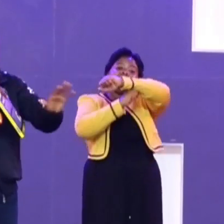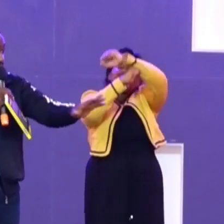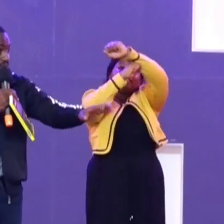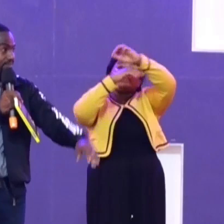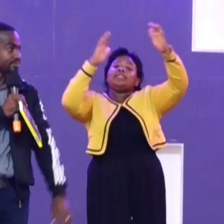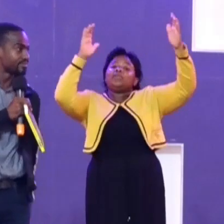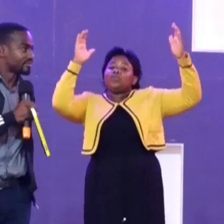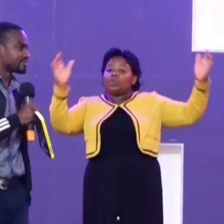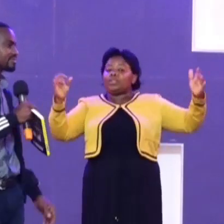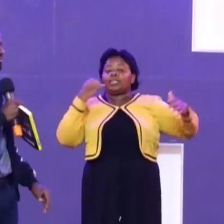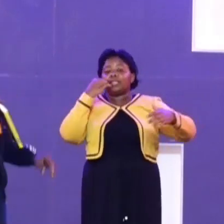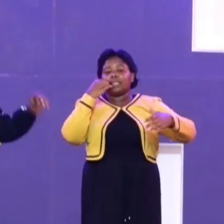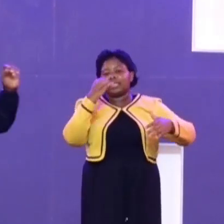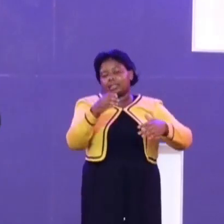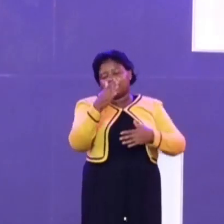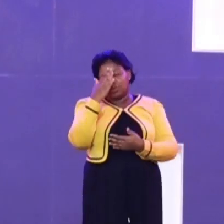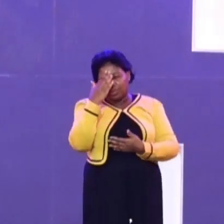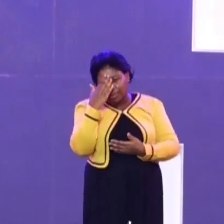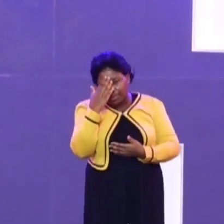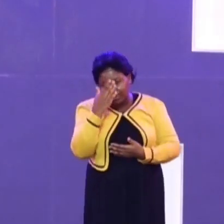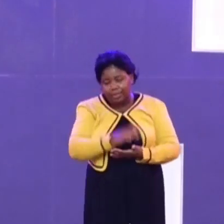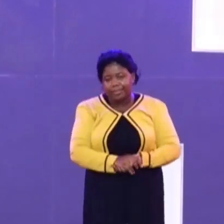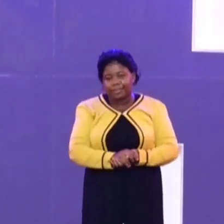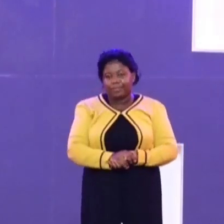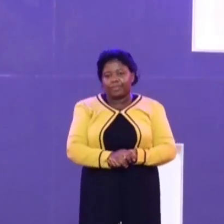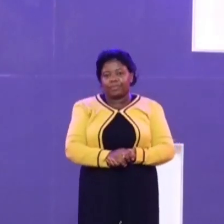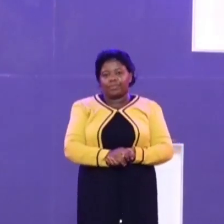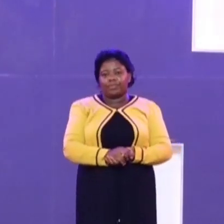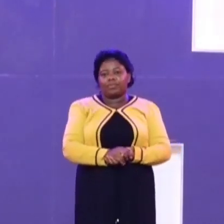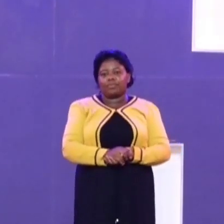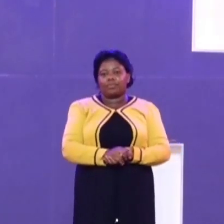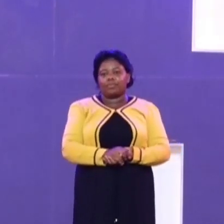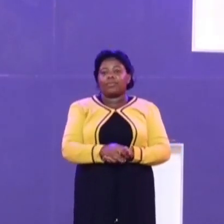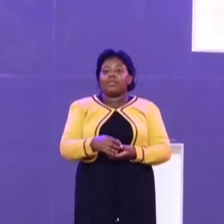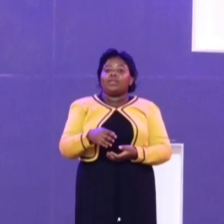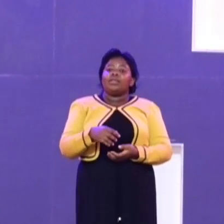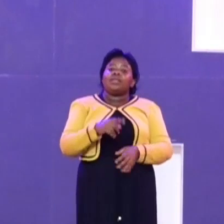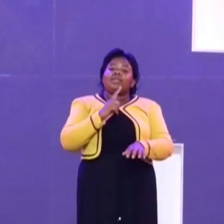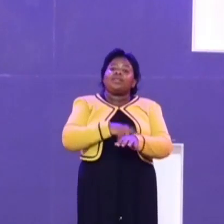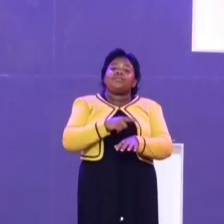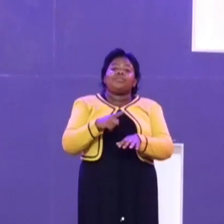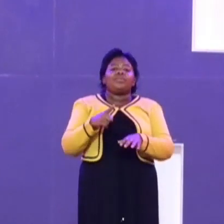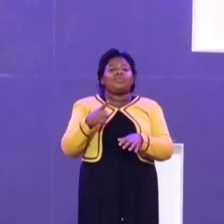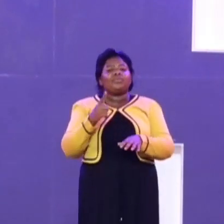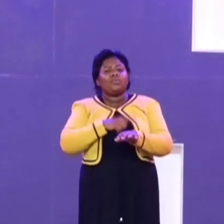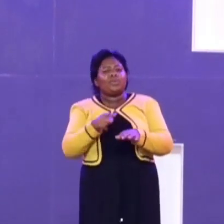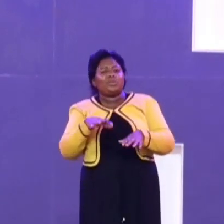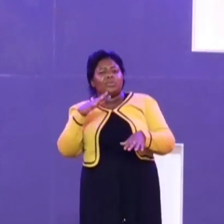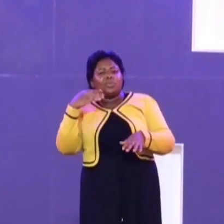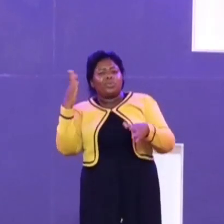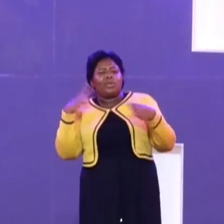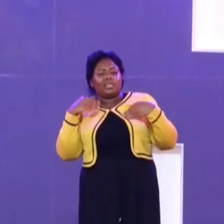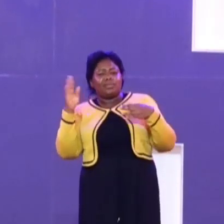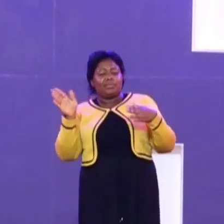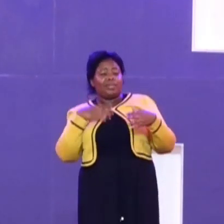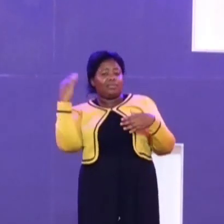humility. Nabagambye ekiwanirira okwambuka bwe wetowaze. Even if you don't take many from me today, nebo tatwala binjo